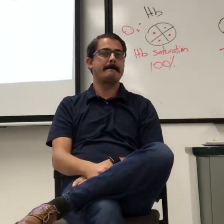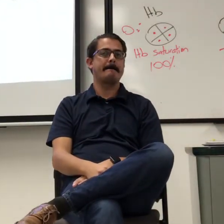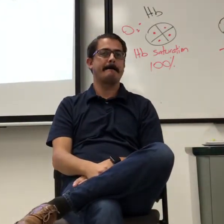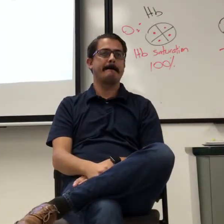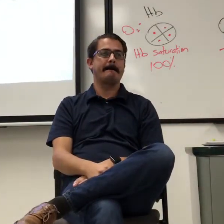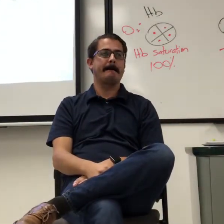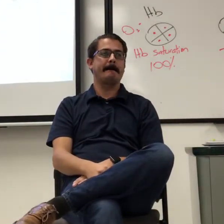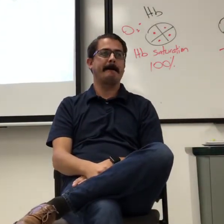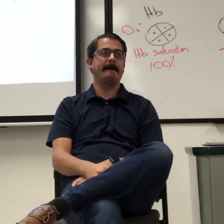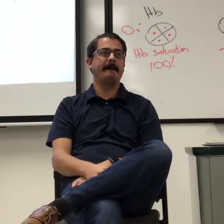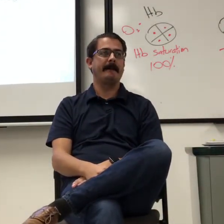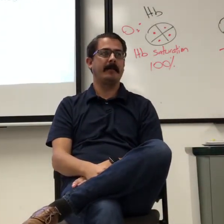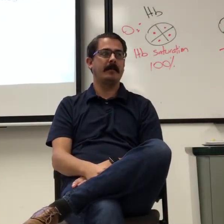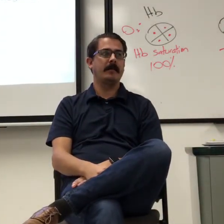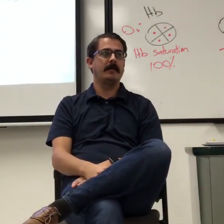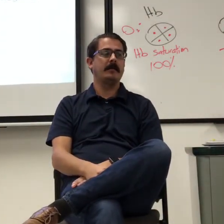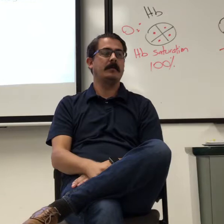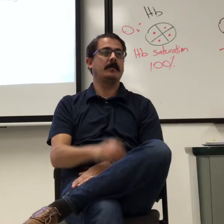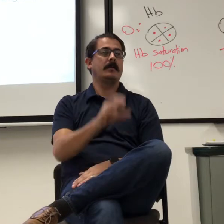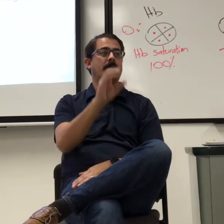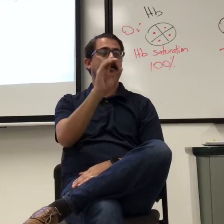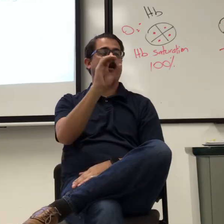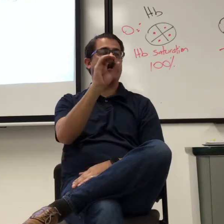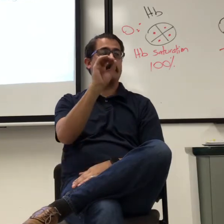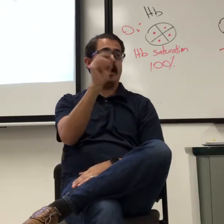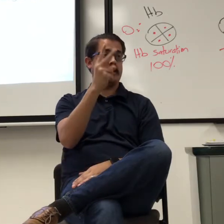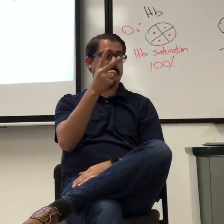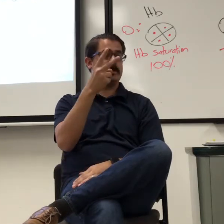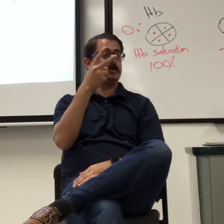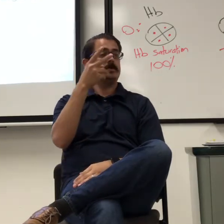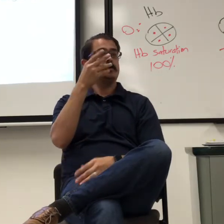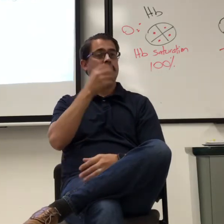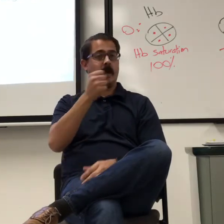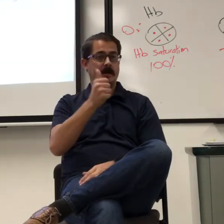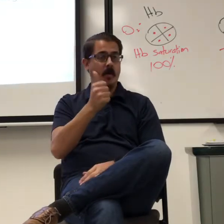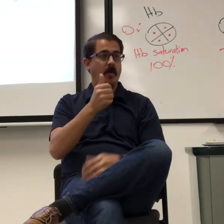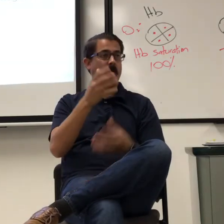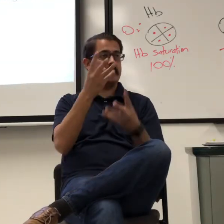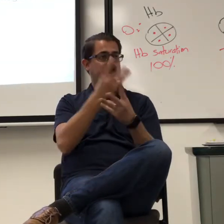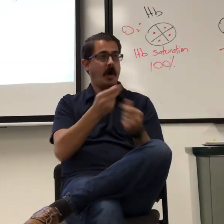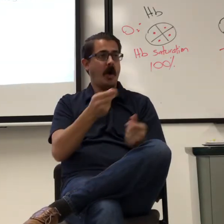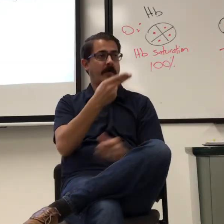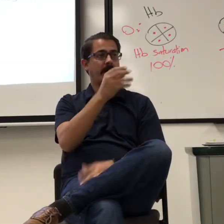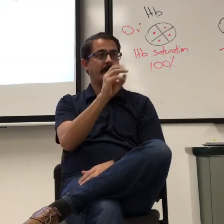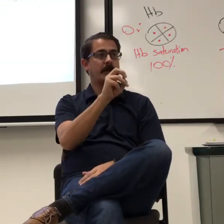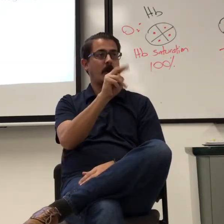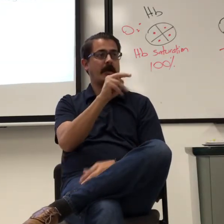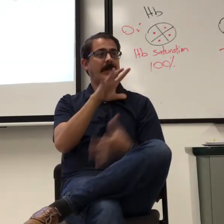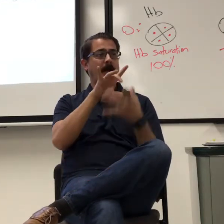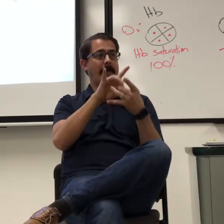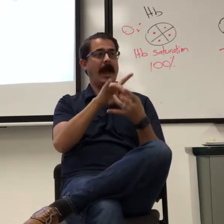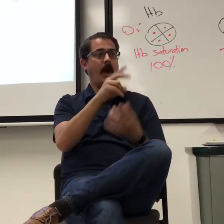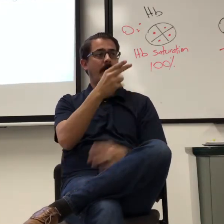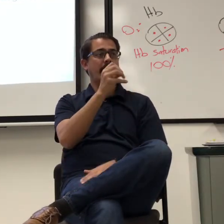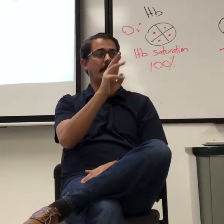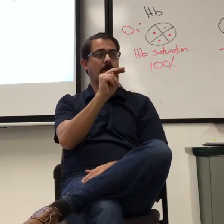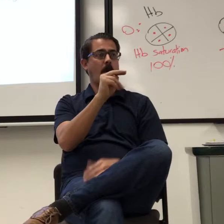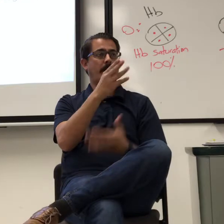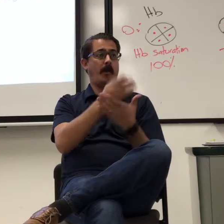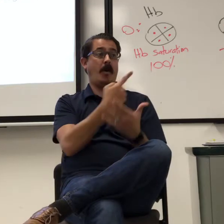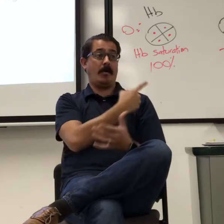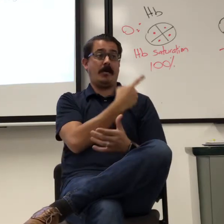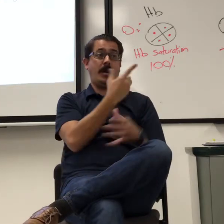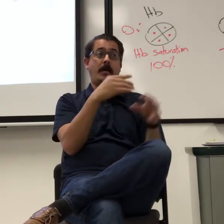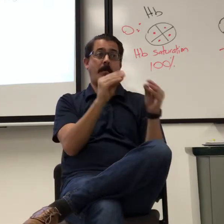So, oxygen transport, two mechanisms: dissolved, bound to hemoglobin. Obviously, the bound to hemoglobin part is more